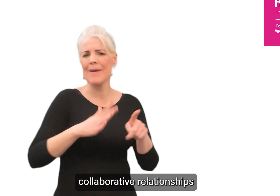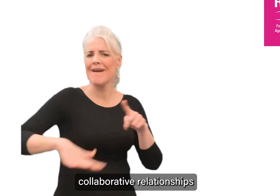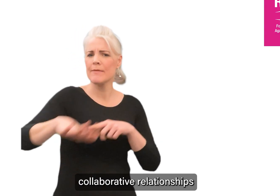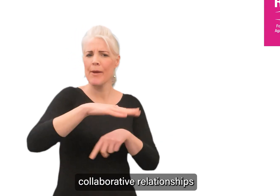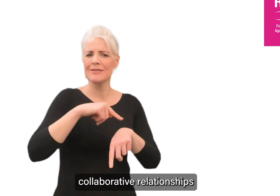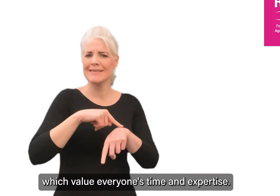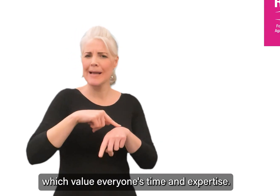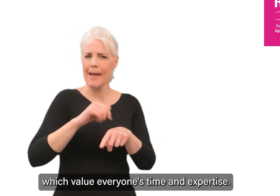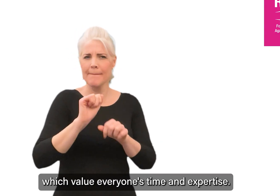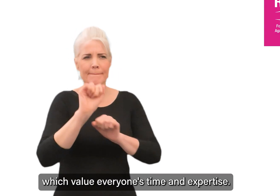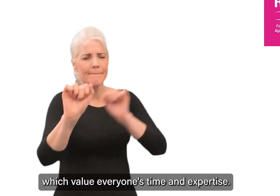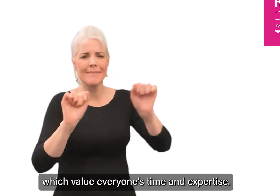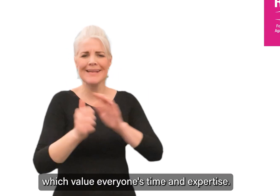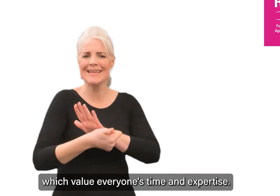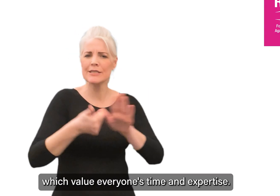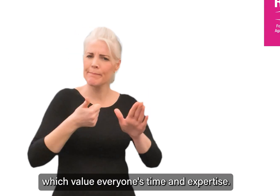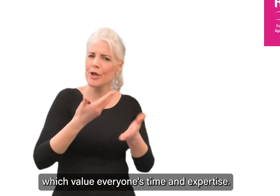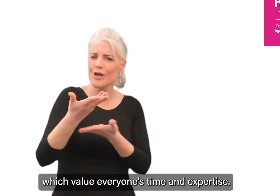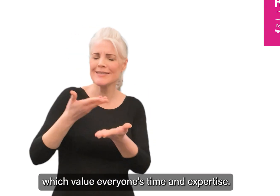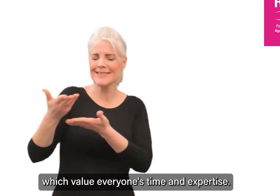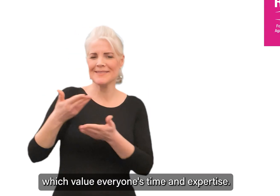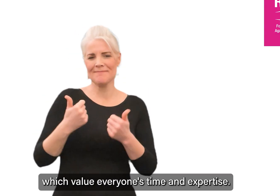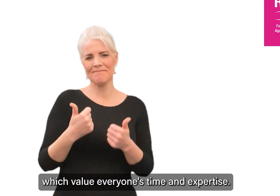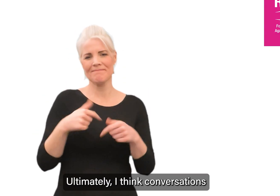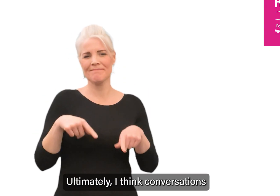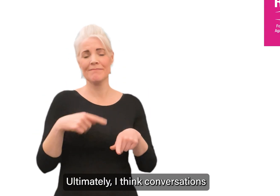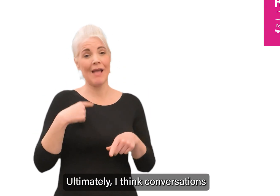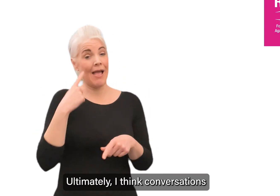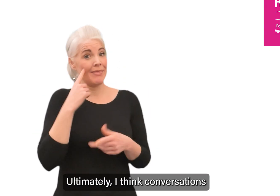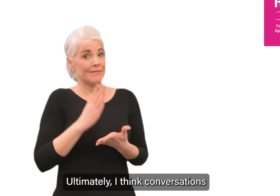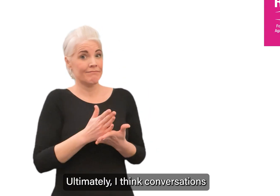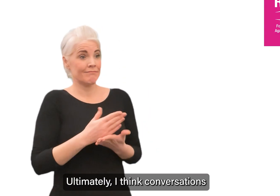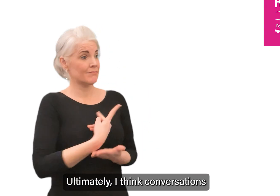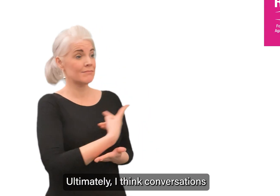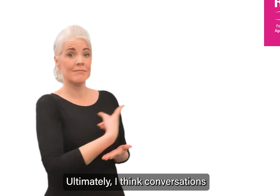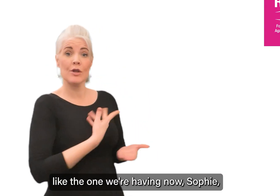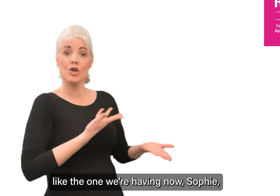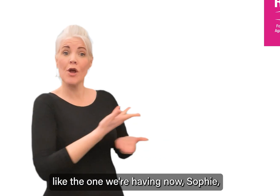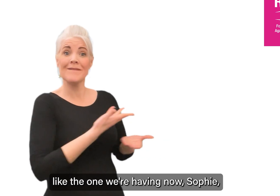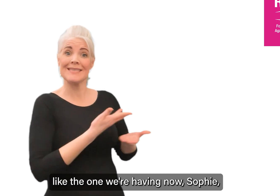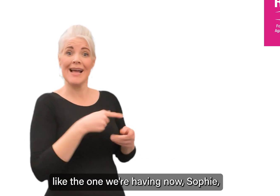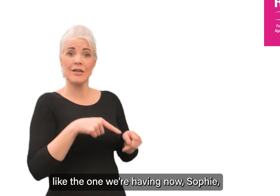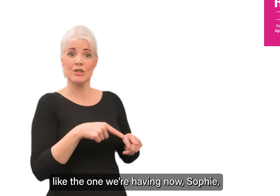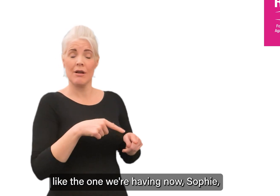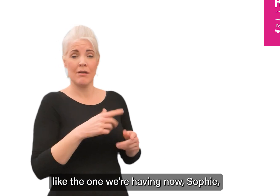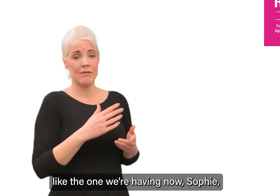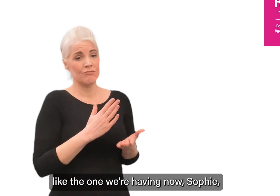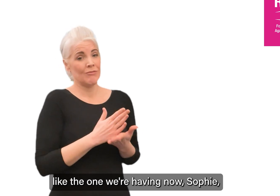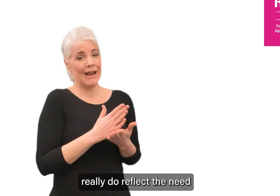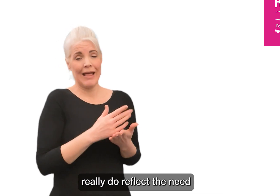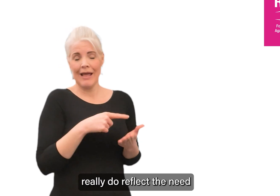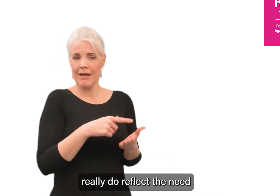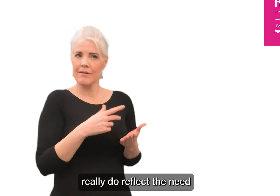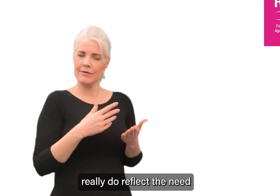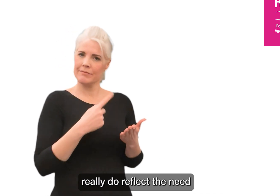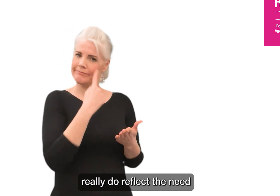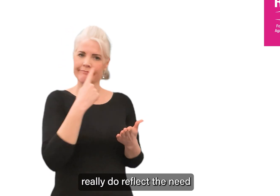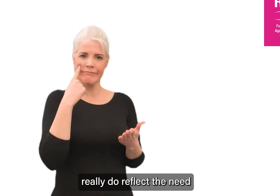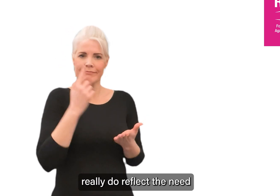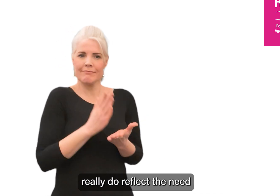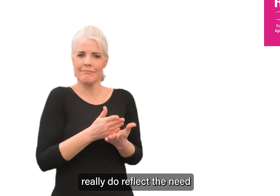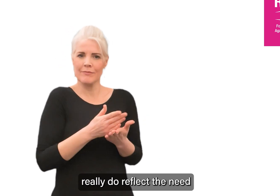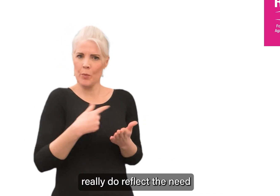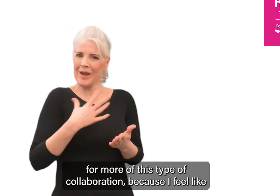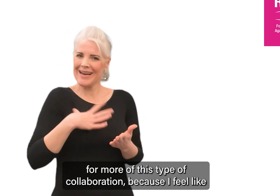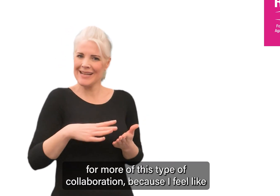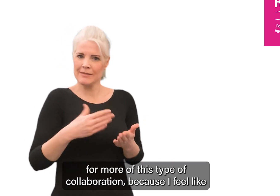collaborative relationships which value everyone's time and expertise. Ultimately, I think conversations like the one we're having now, Sophie, really do